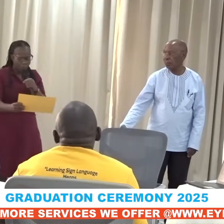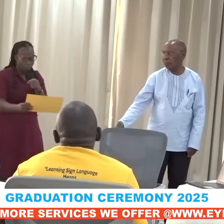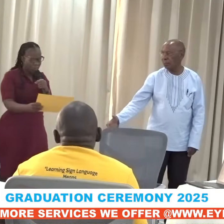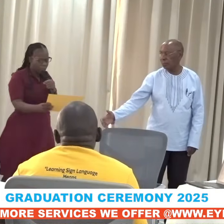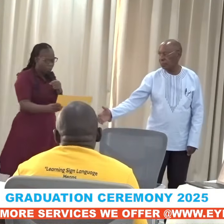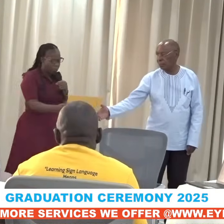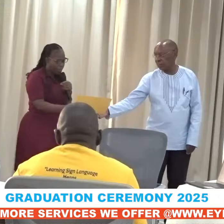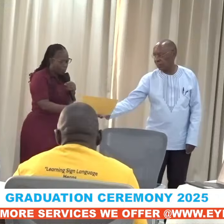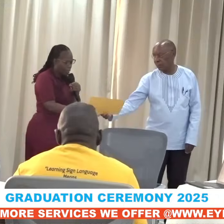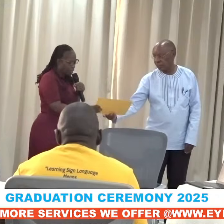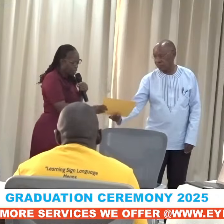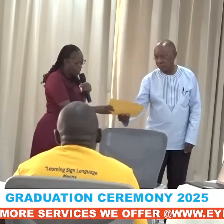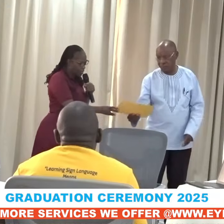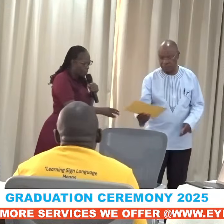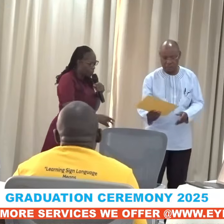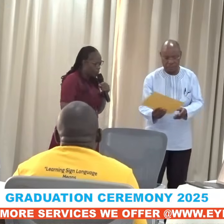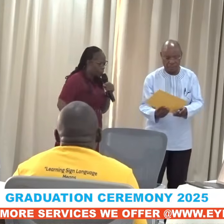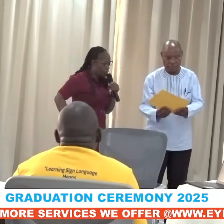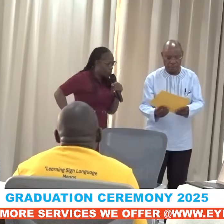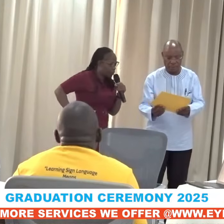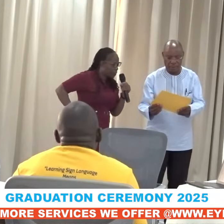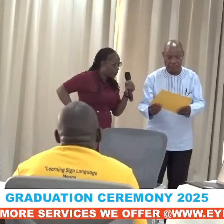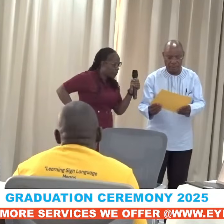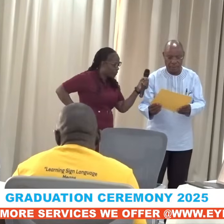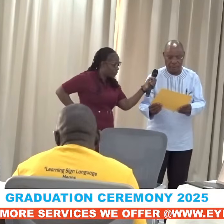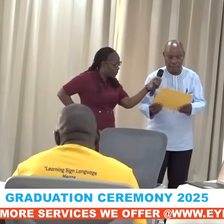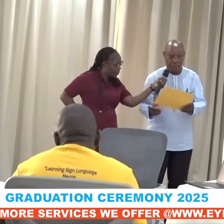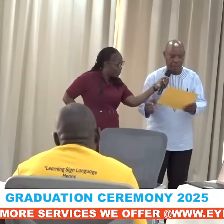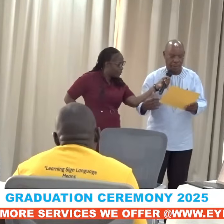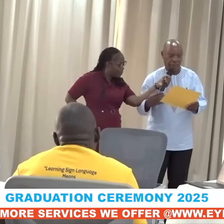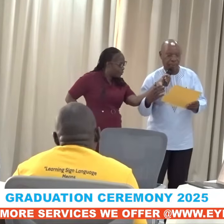This one needs to be read by the Dean of Students.